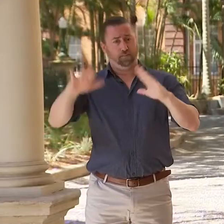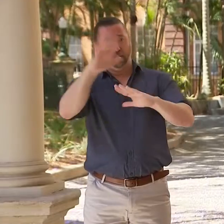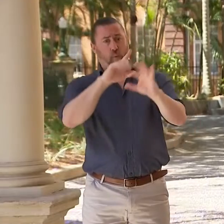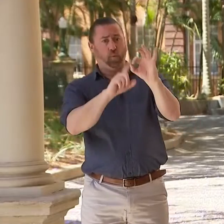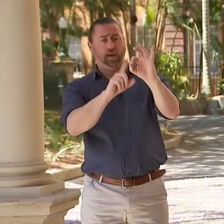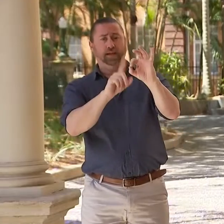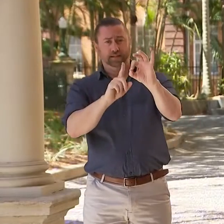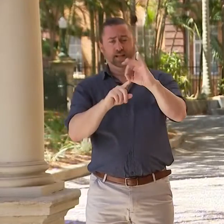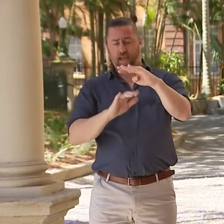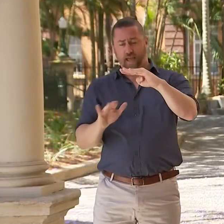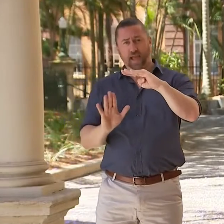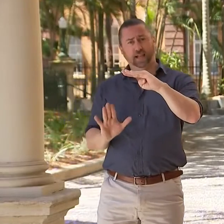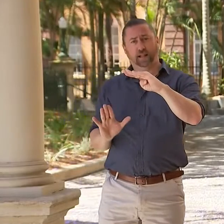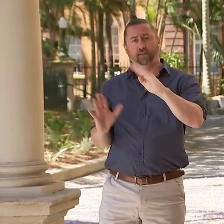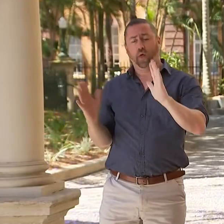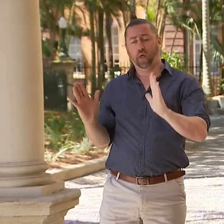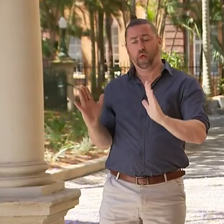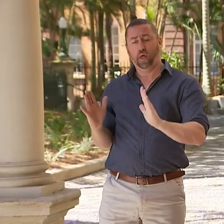you're happy with the risk?